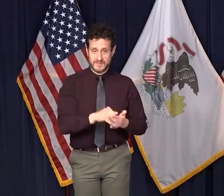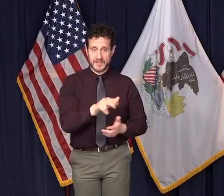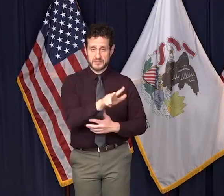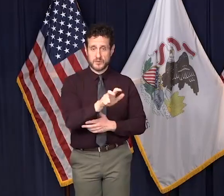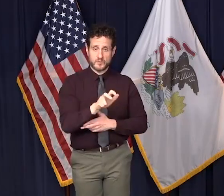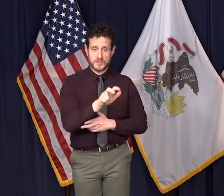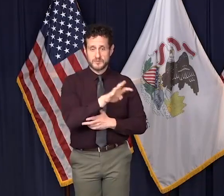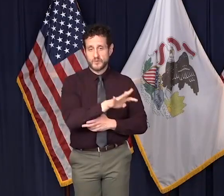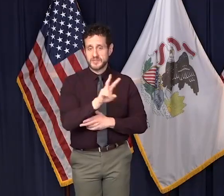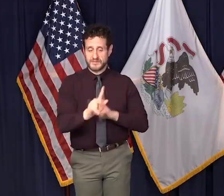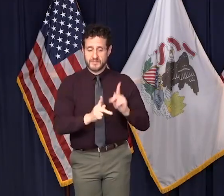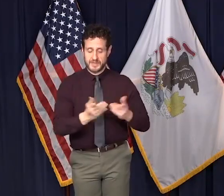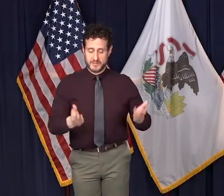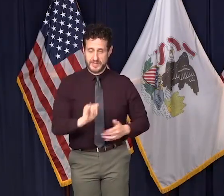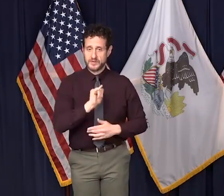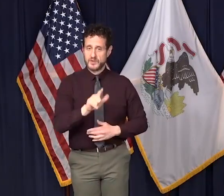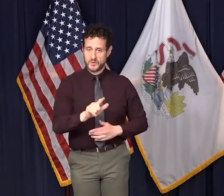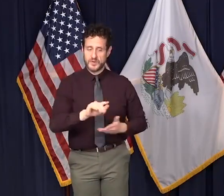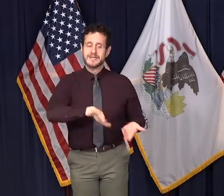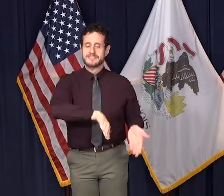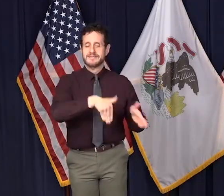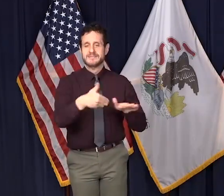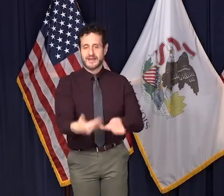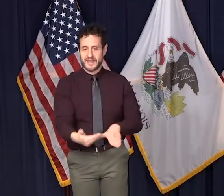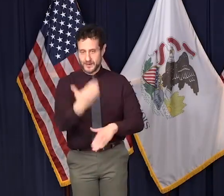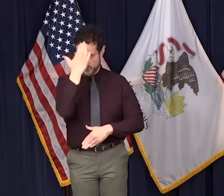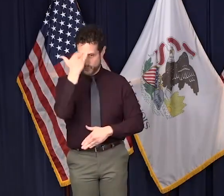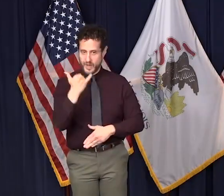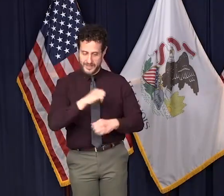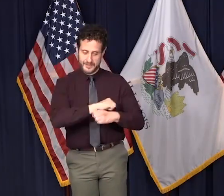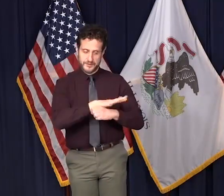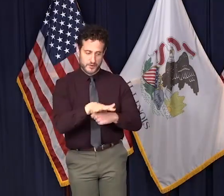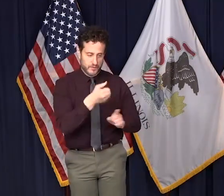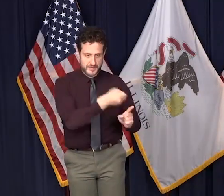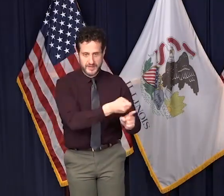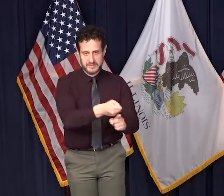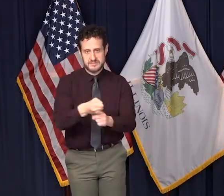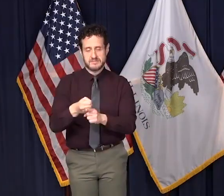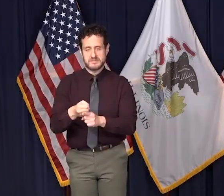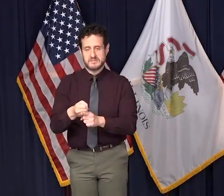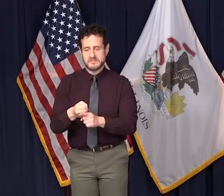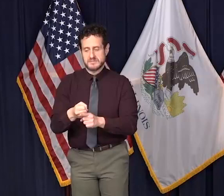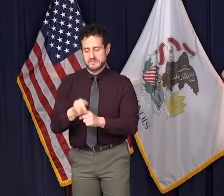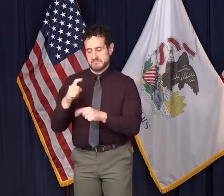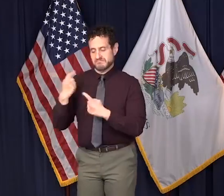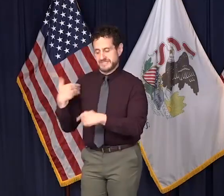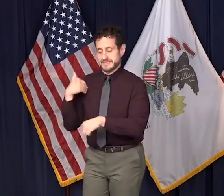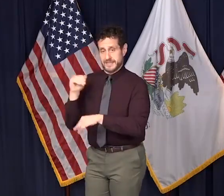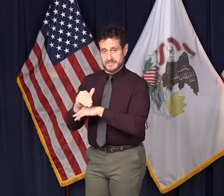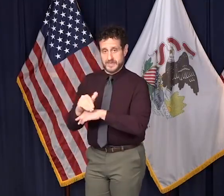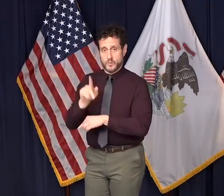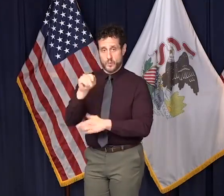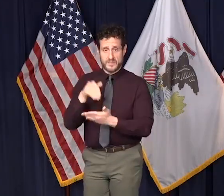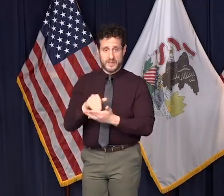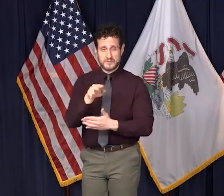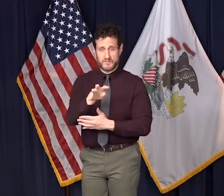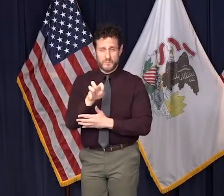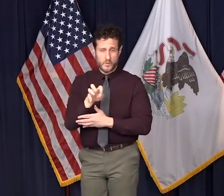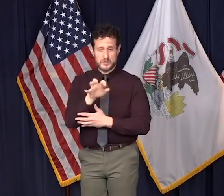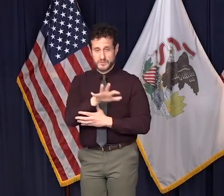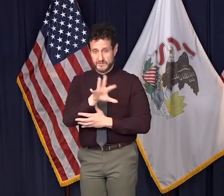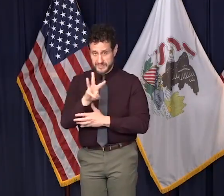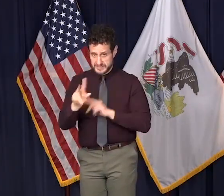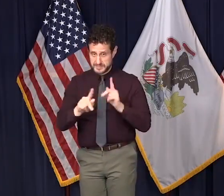7,347 Illinoisans who have lost their lives to COVID. As of last night, 1,456 people were